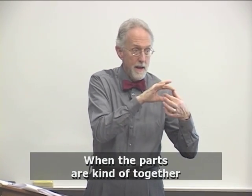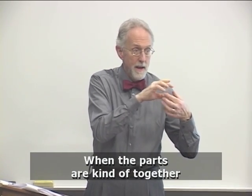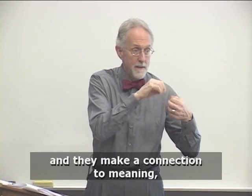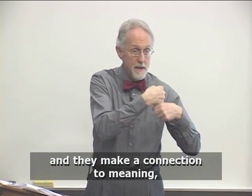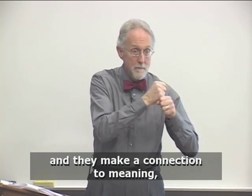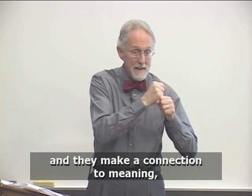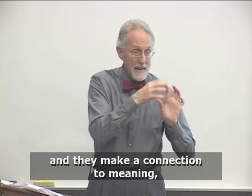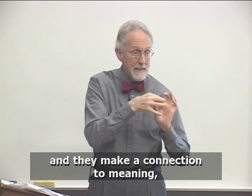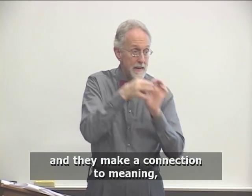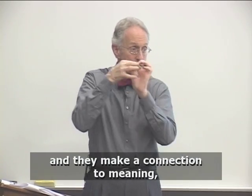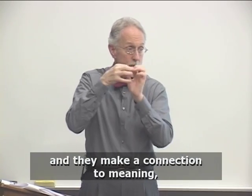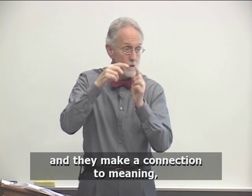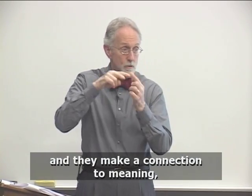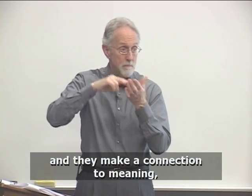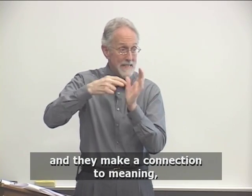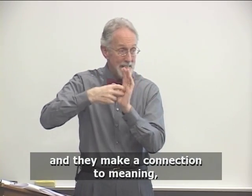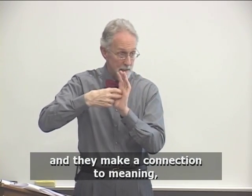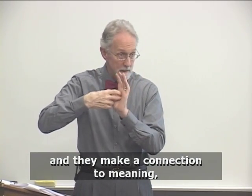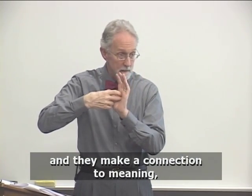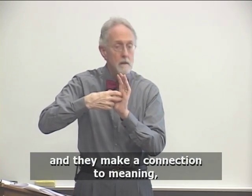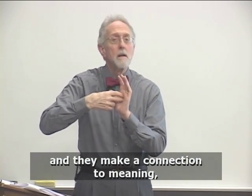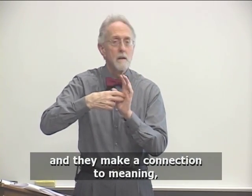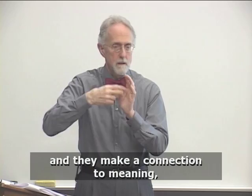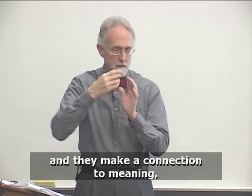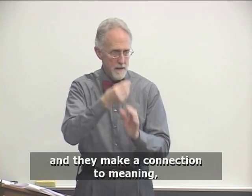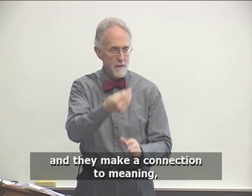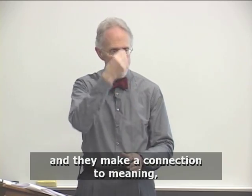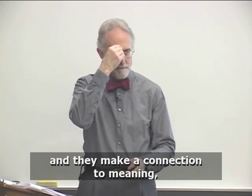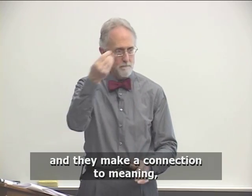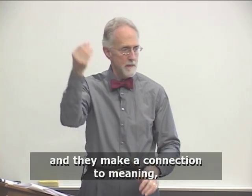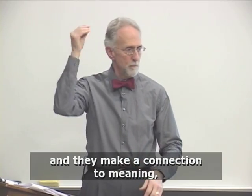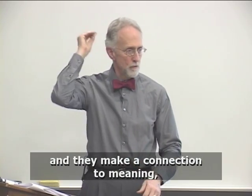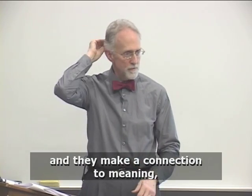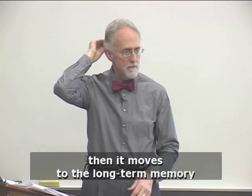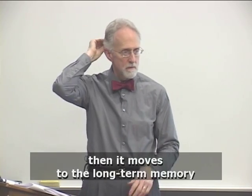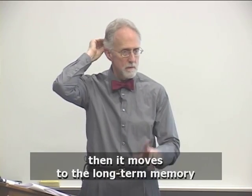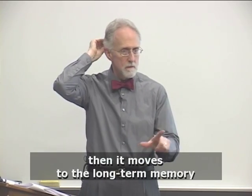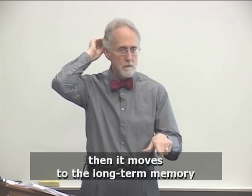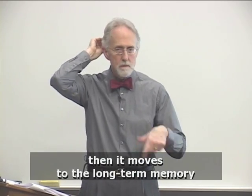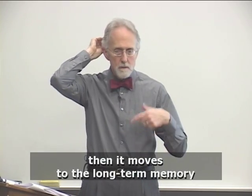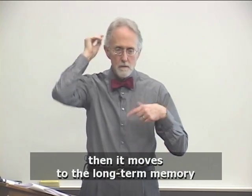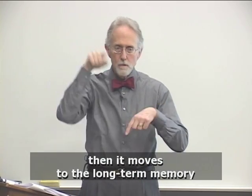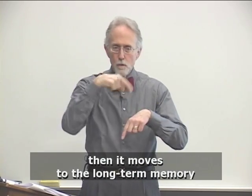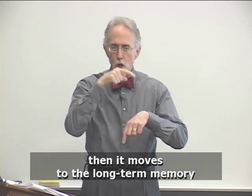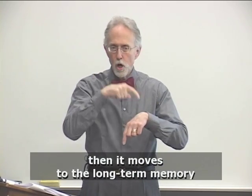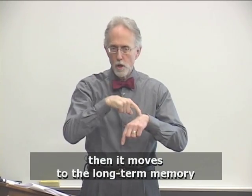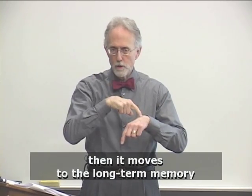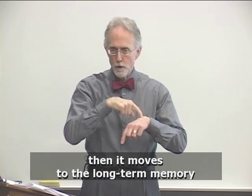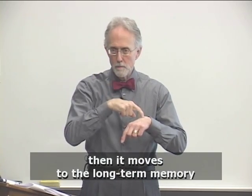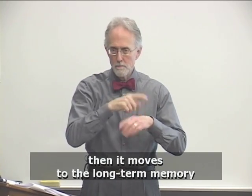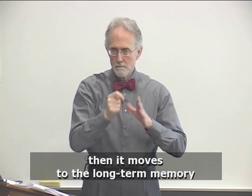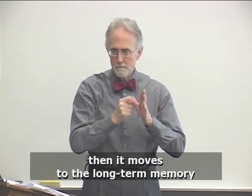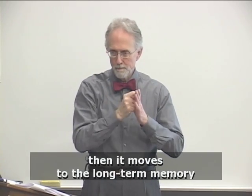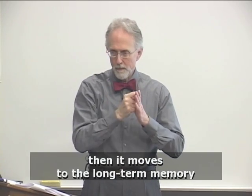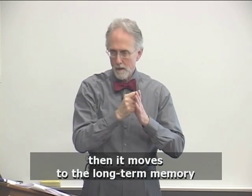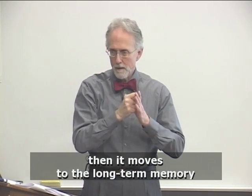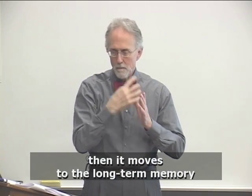and then make a connection to meaning, then it moves to the long-term